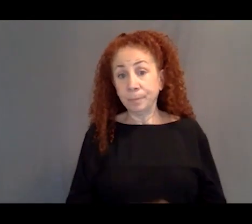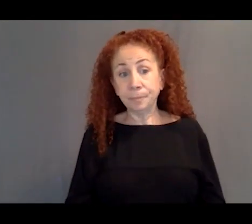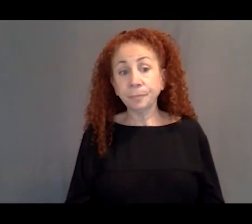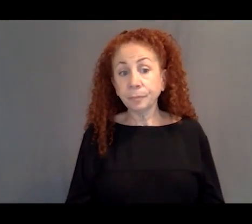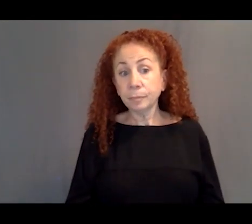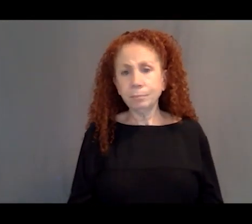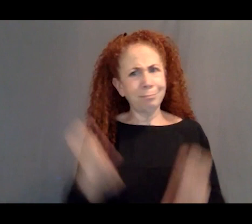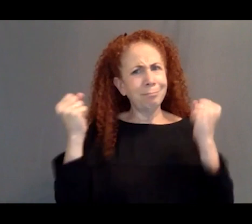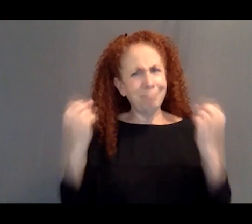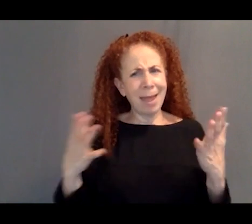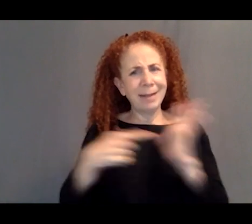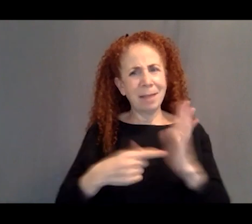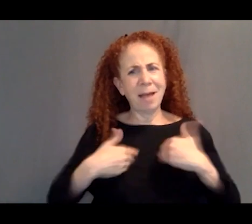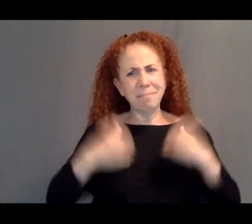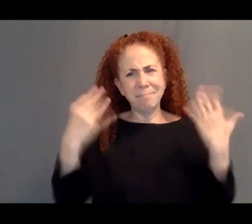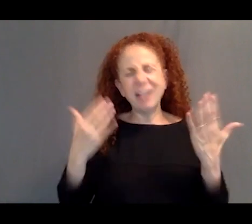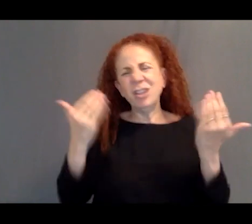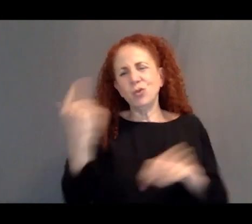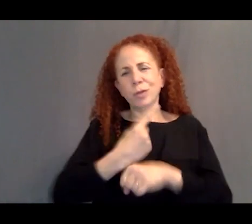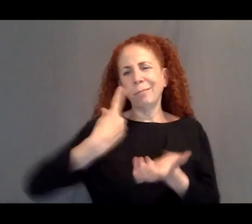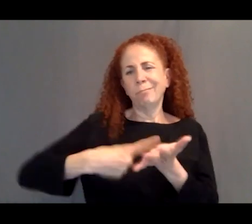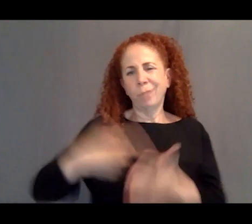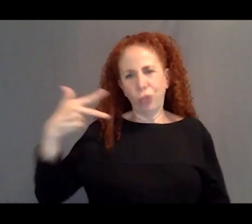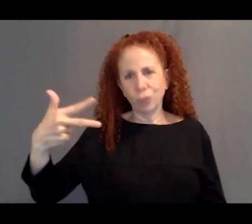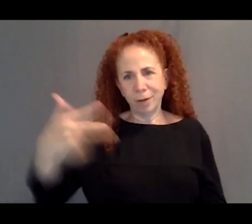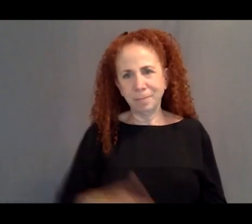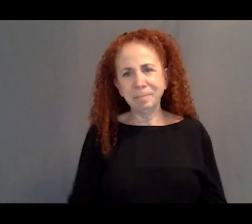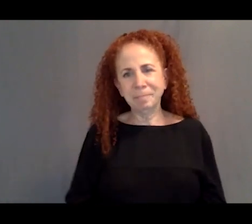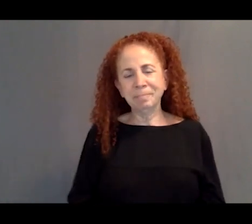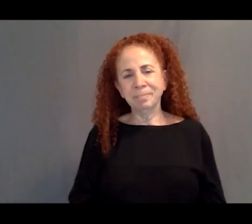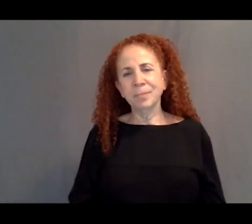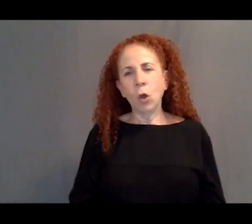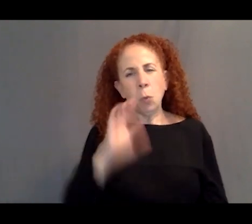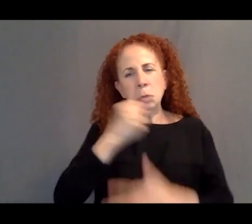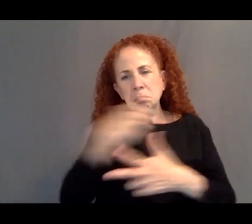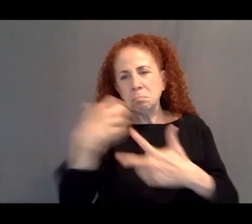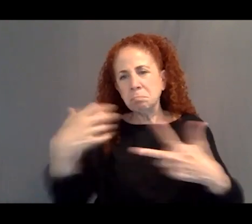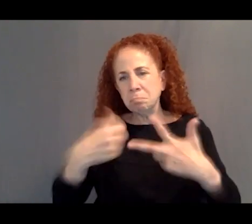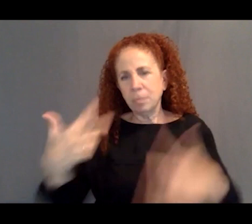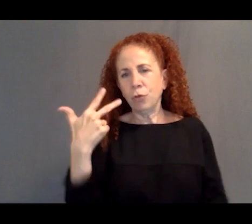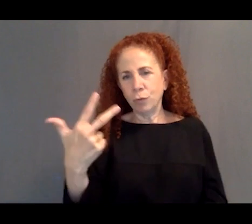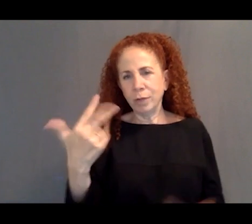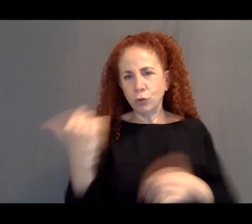many examples. I have three examples, and I want to talk about.